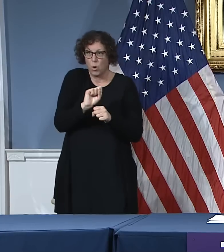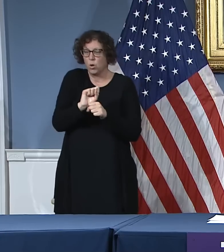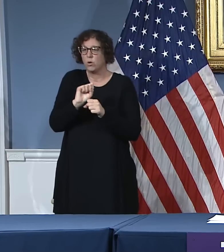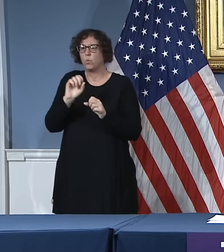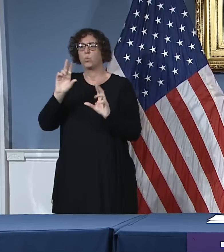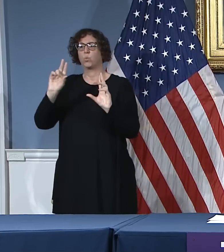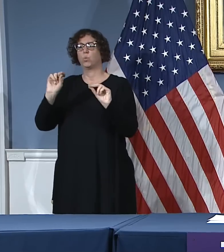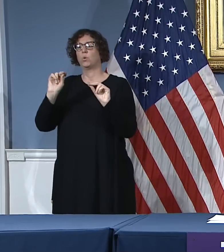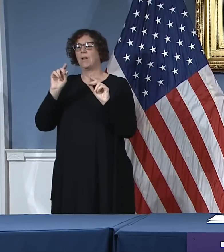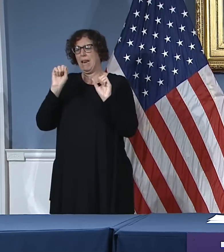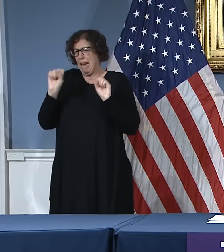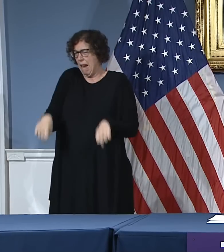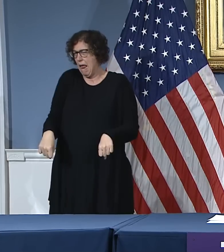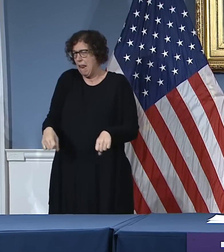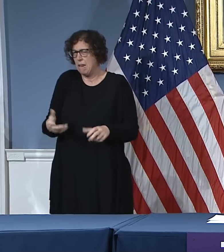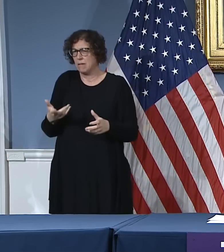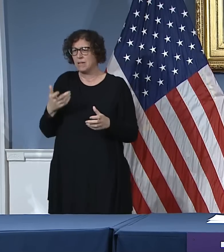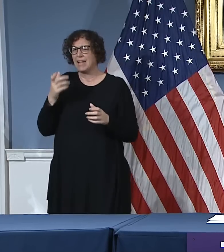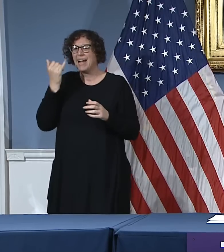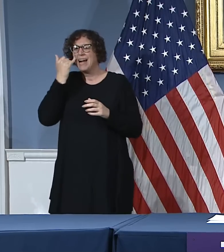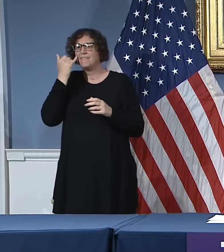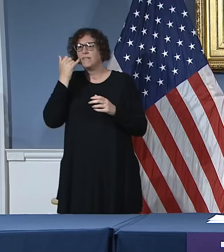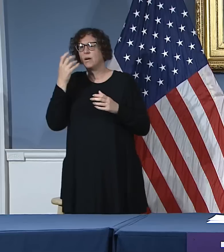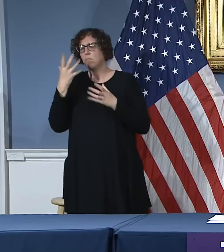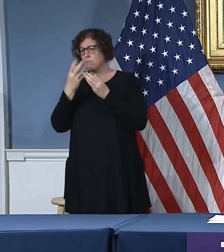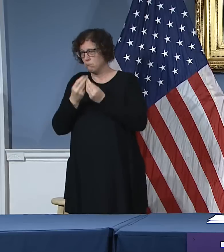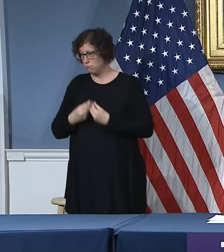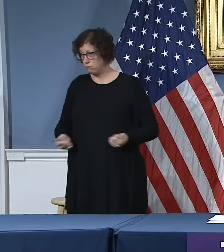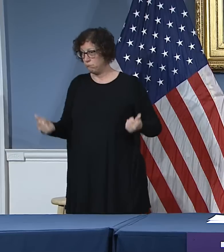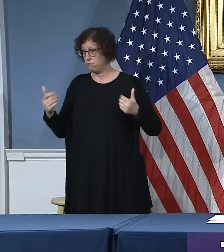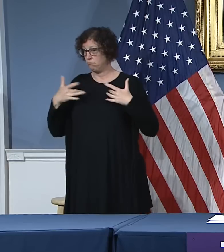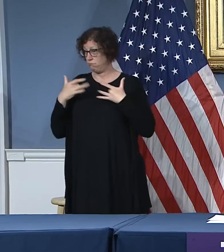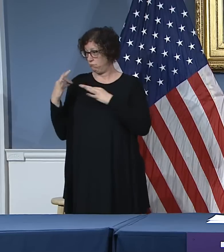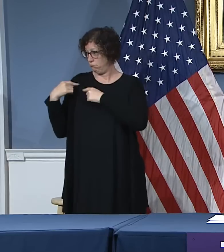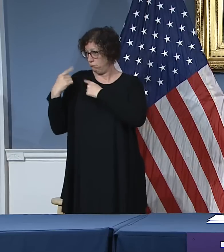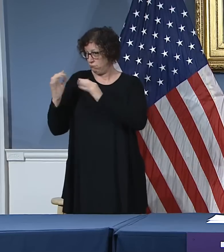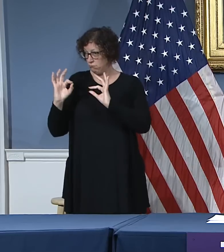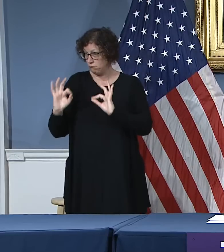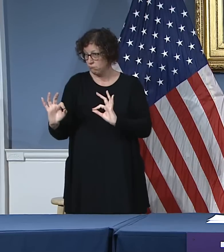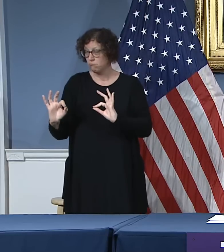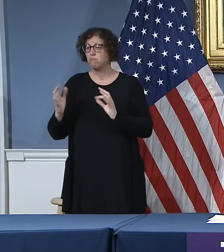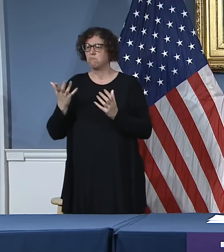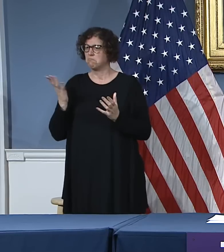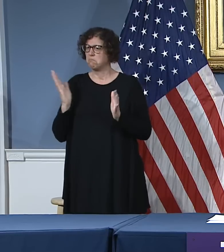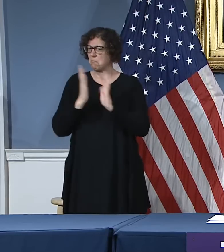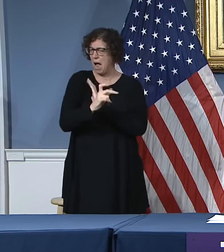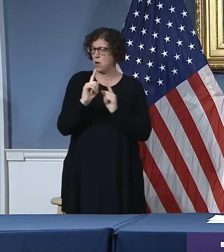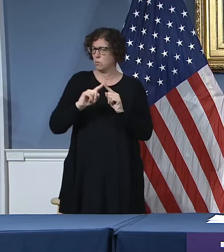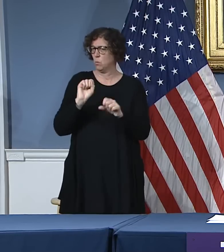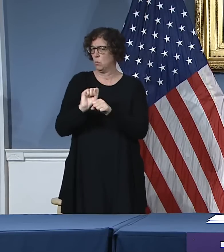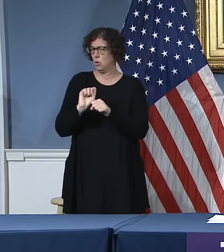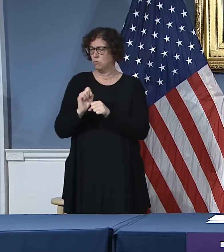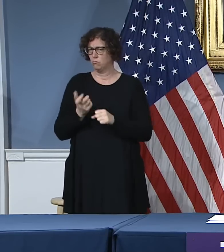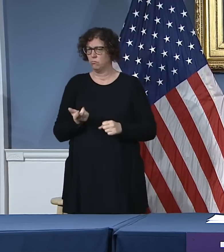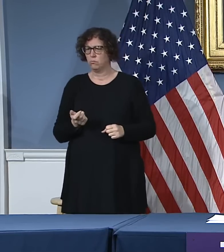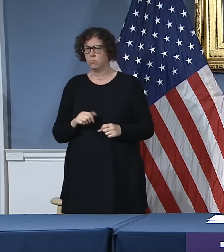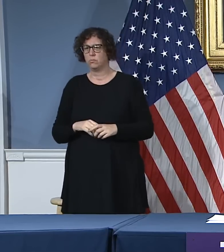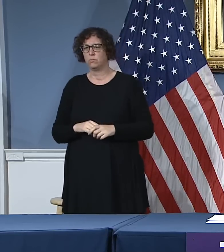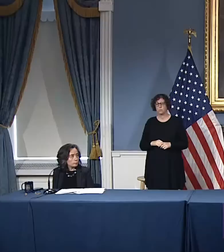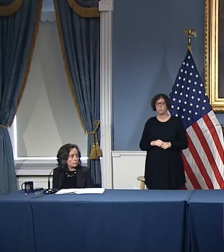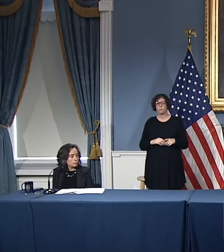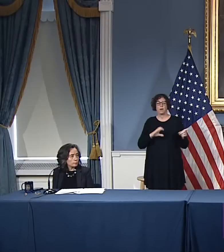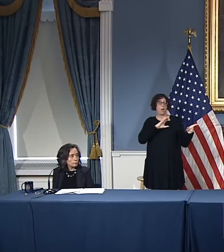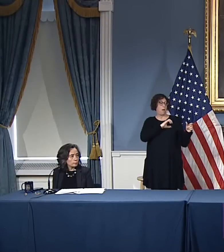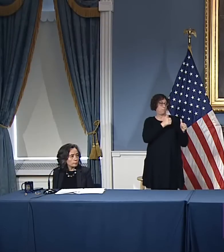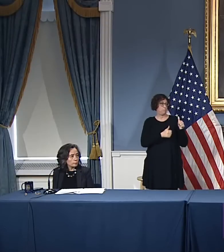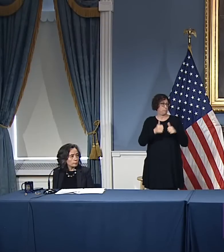our calculations and in our planning. And obviously, we're very happy that most people are going to have a mild experience. Yeah, I could tell you, Ashley, and